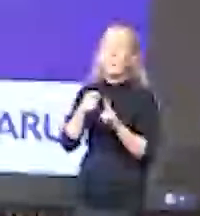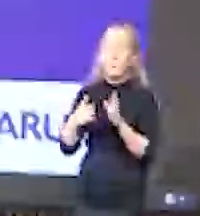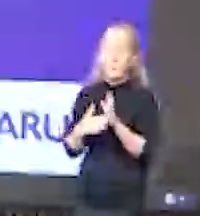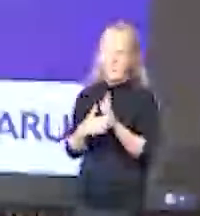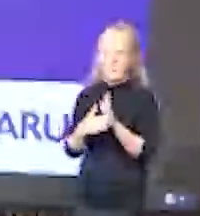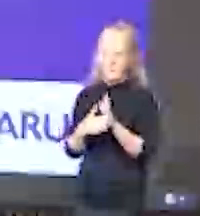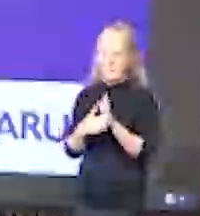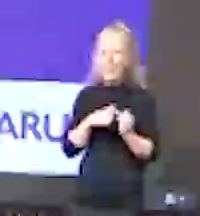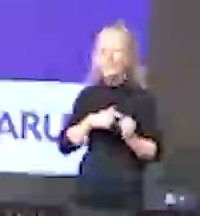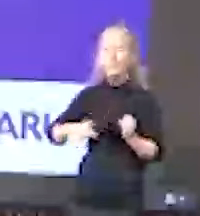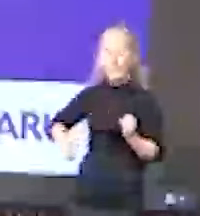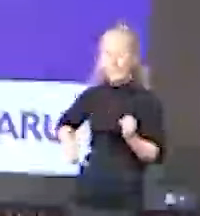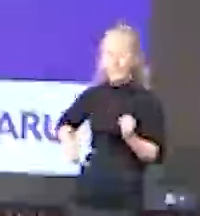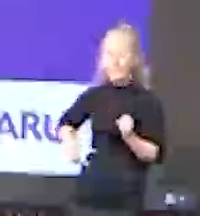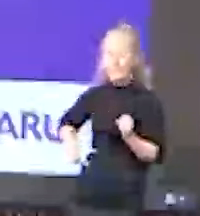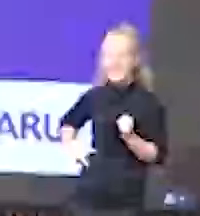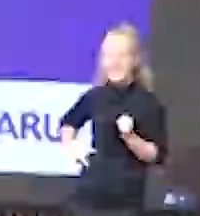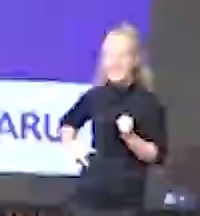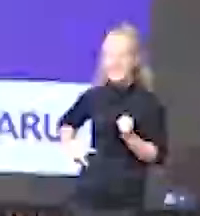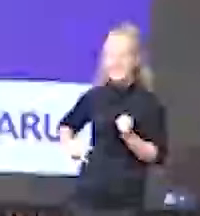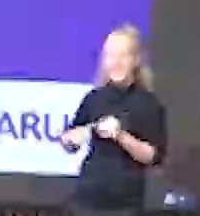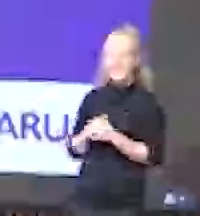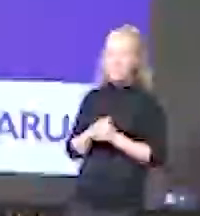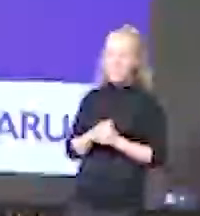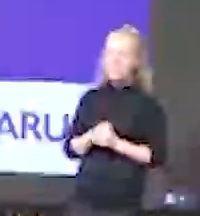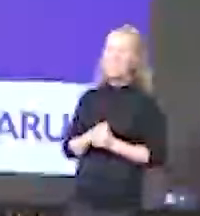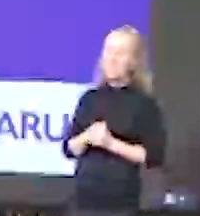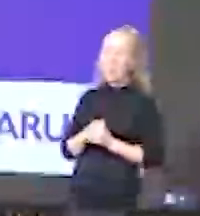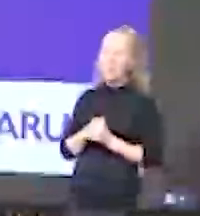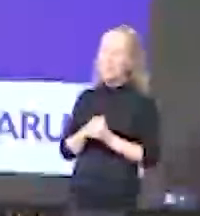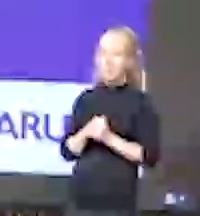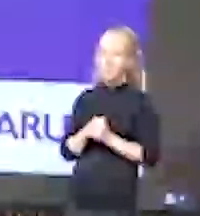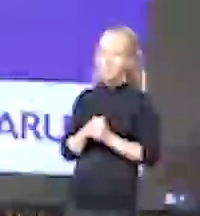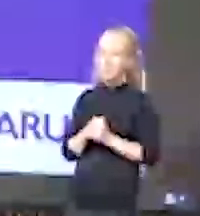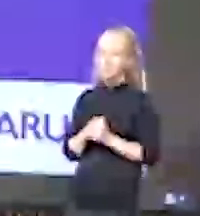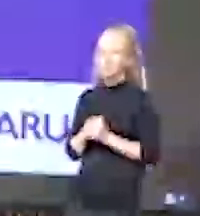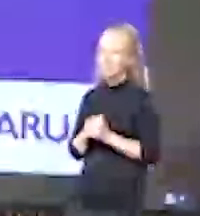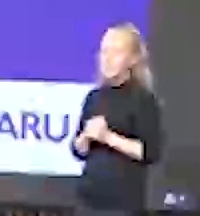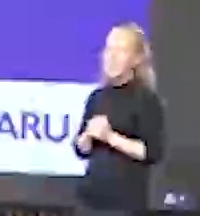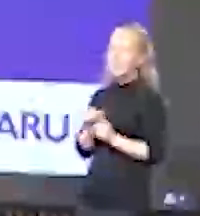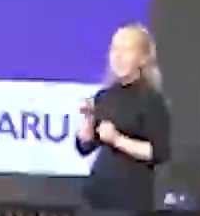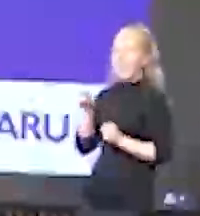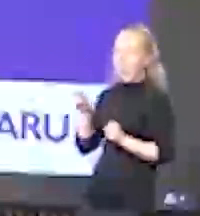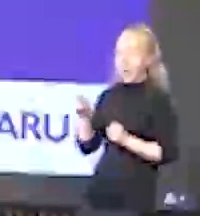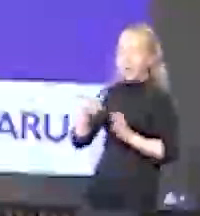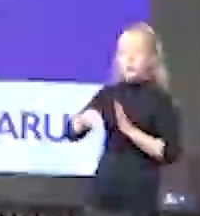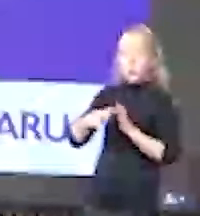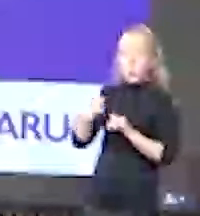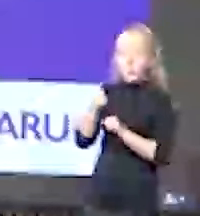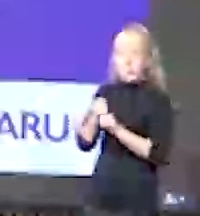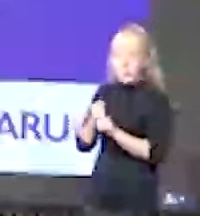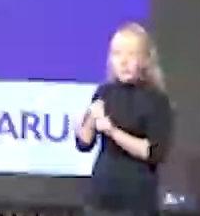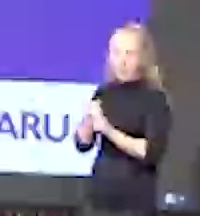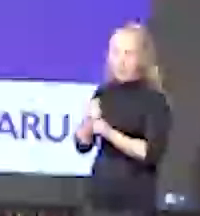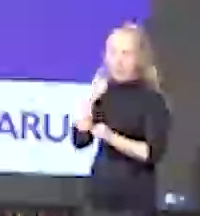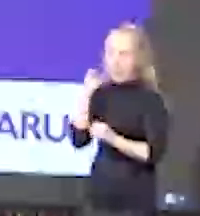the ministers, who got to experience at a very first-hand way what that communication was like for them,